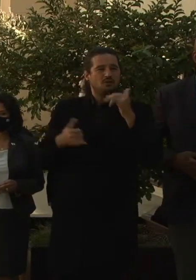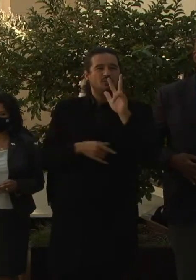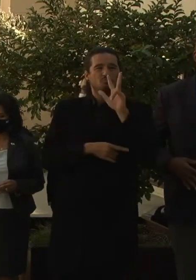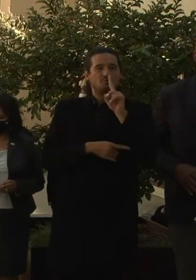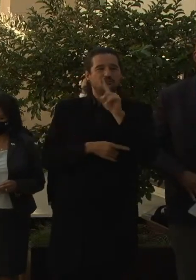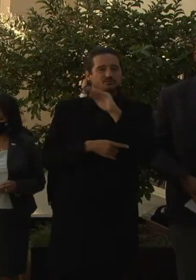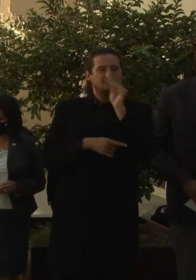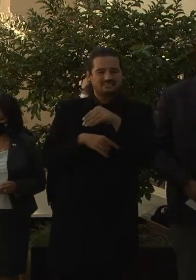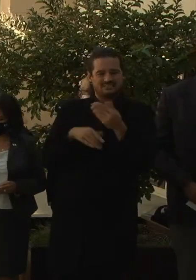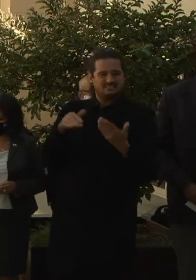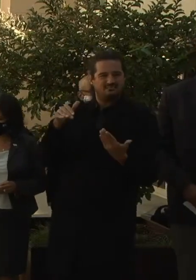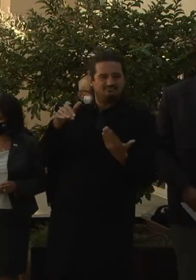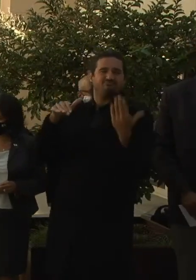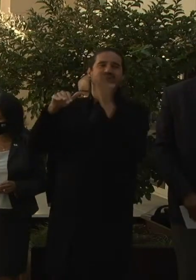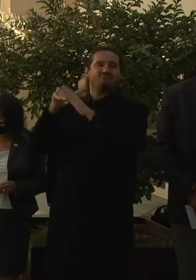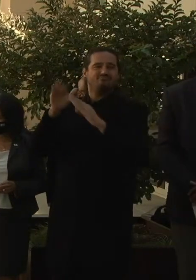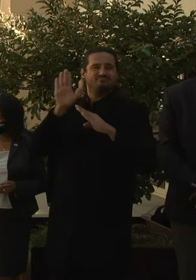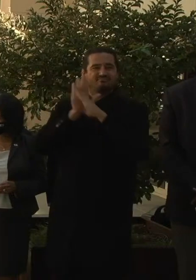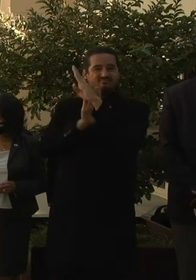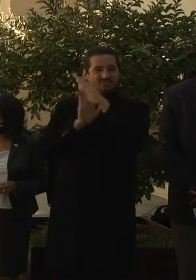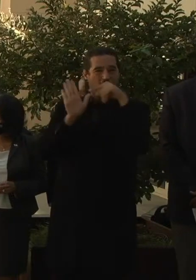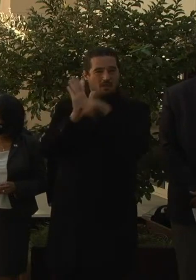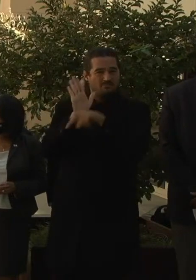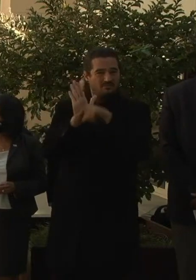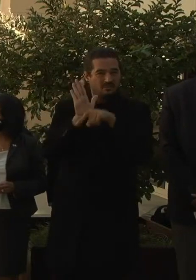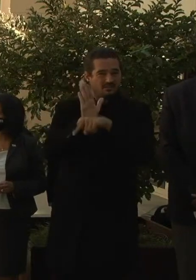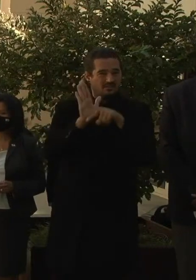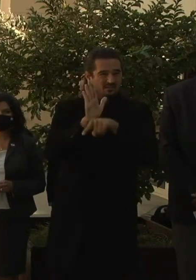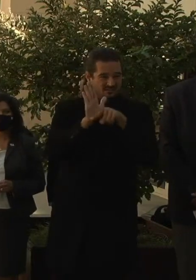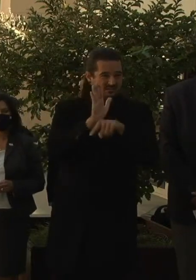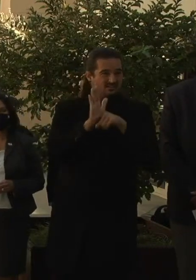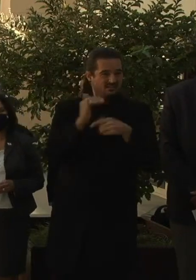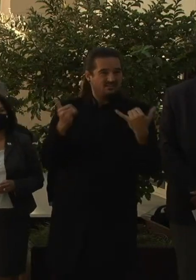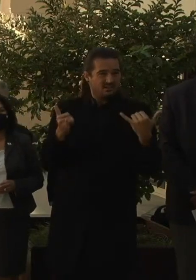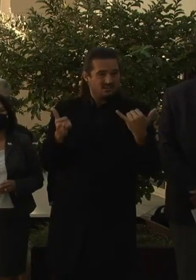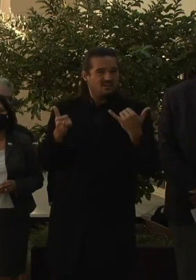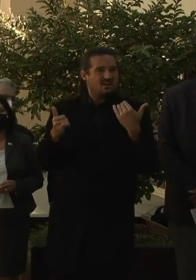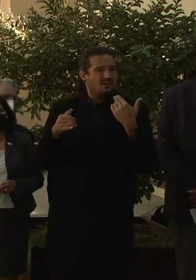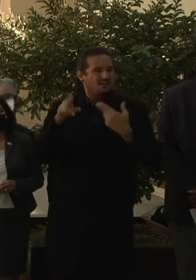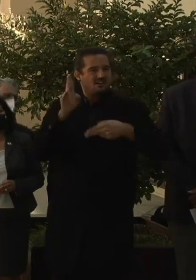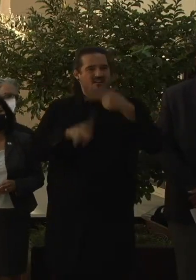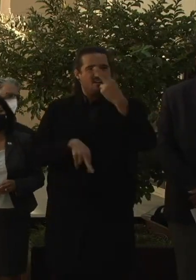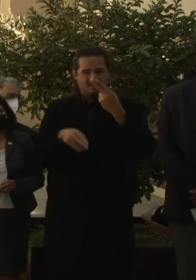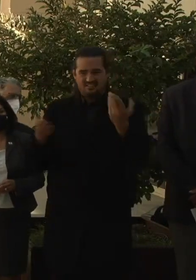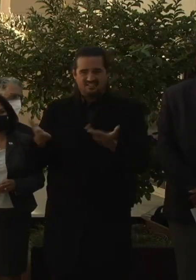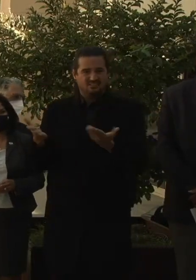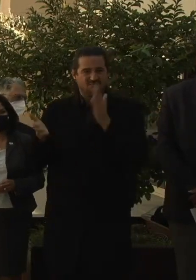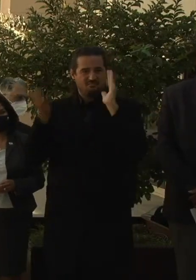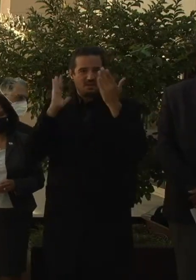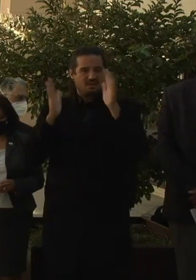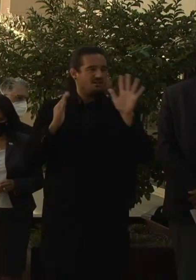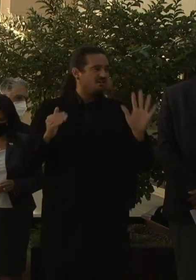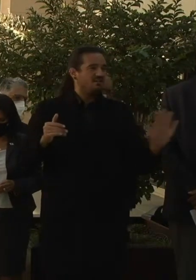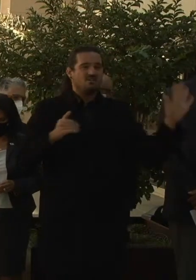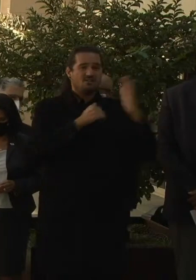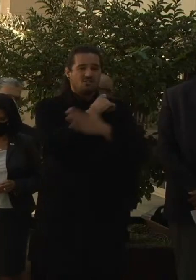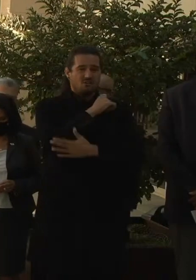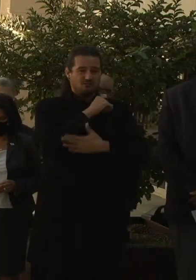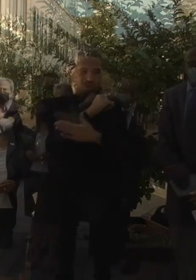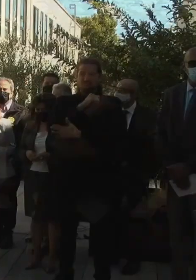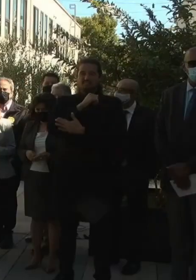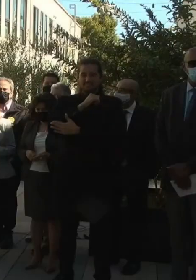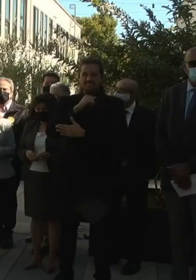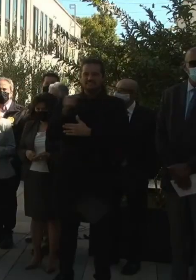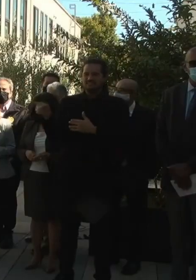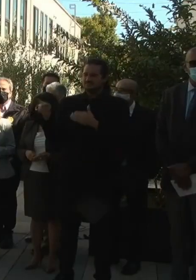And the FBI statistics show the murder rate up here more than the national average. And of course, Oakland has already exceeded the homicide rate. So when you're